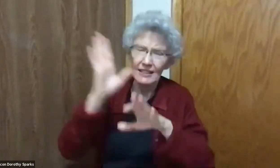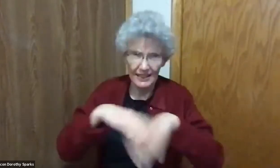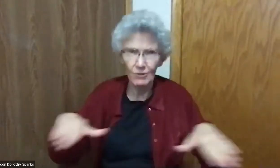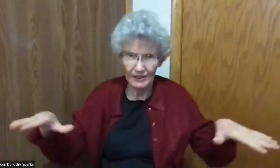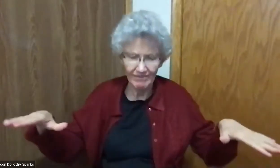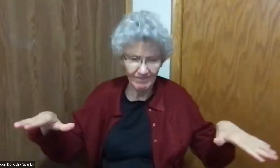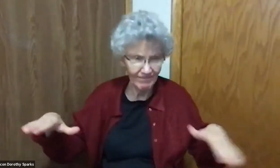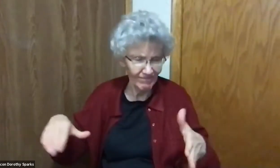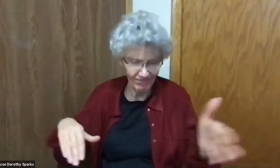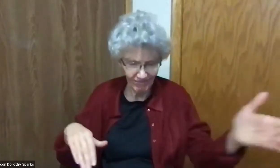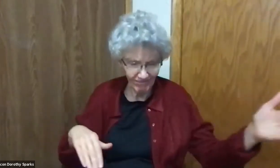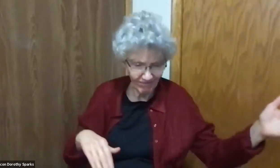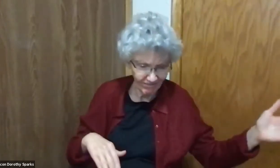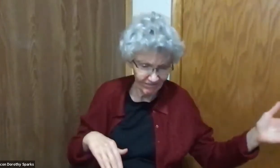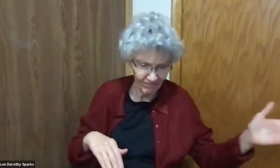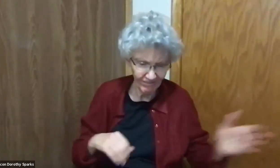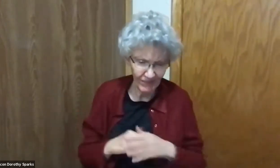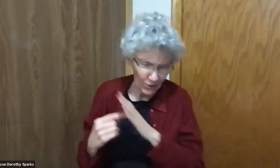Teach us how to love